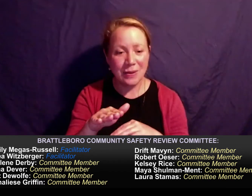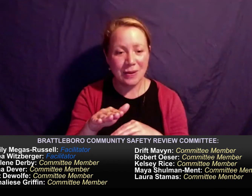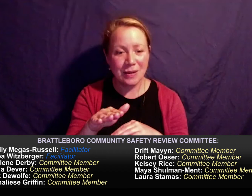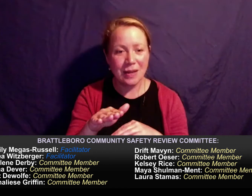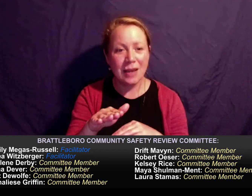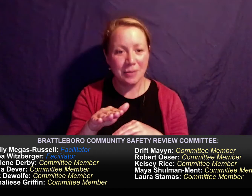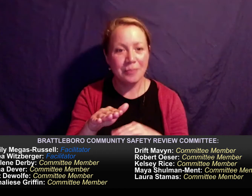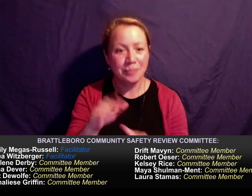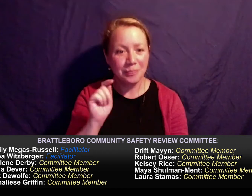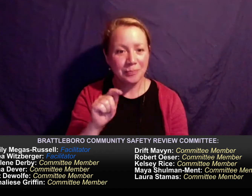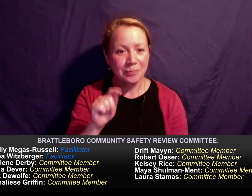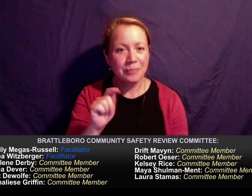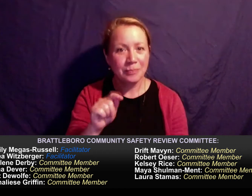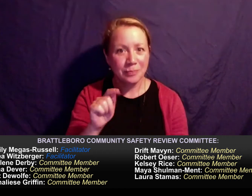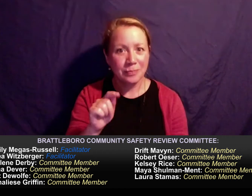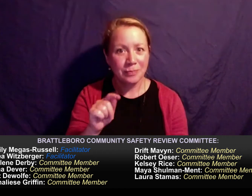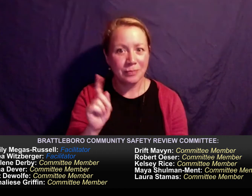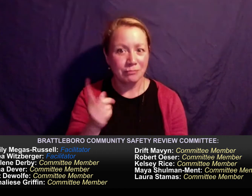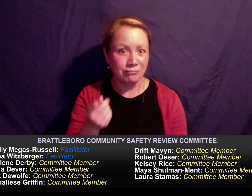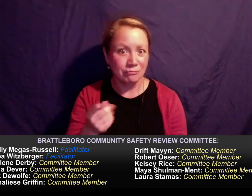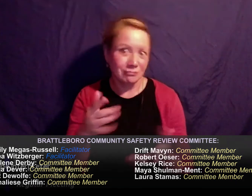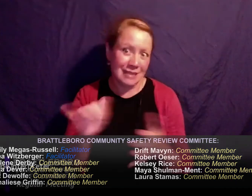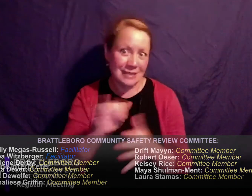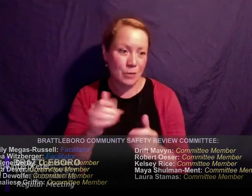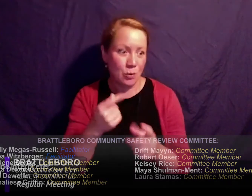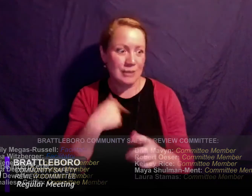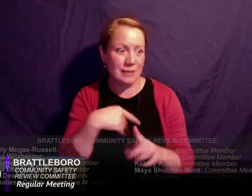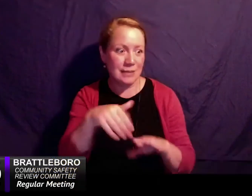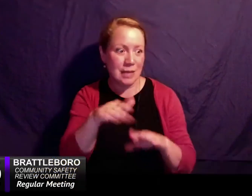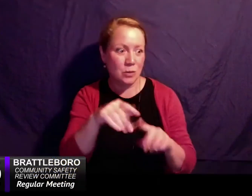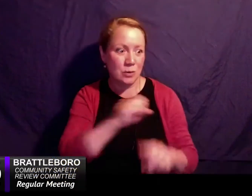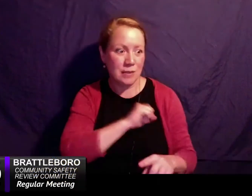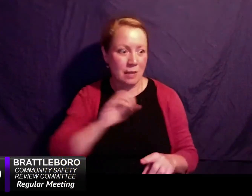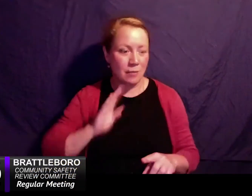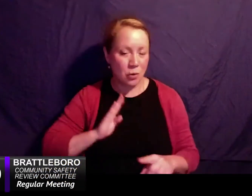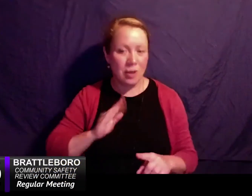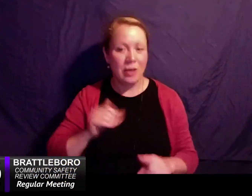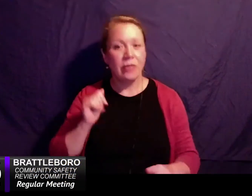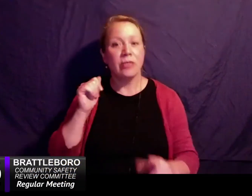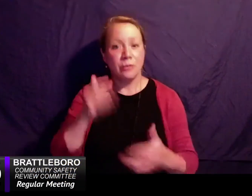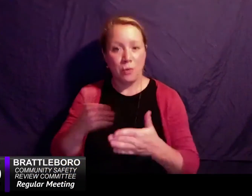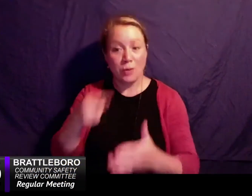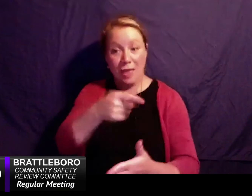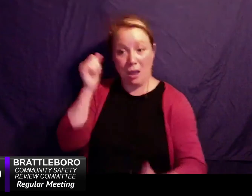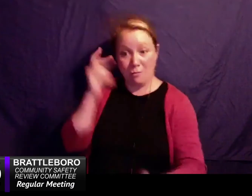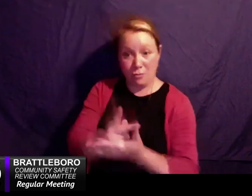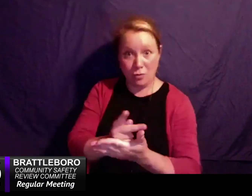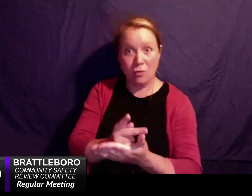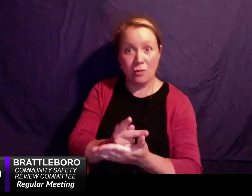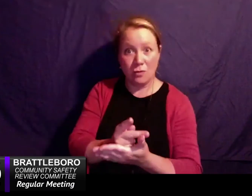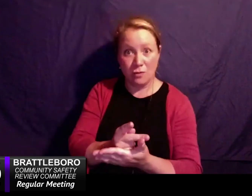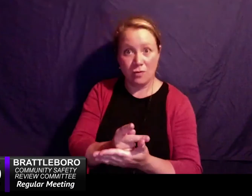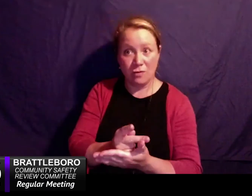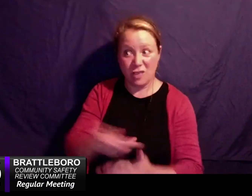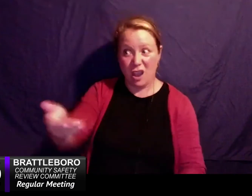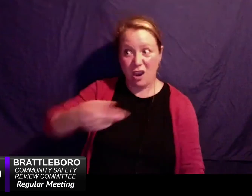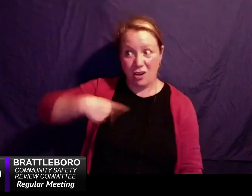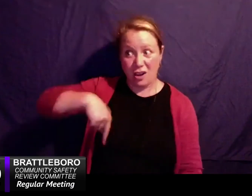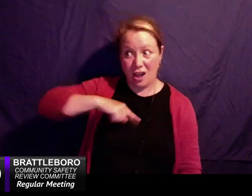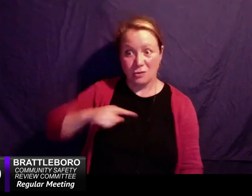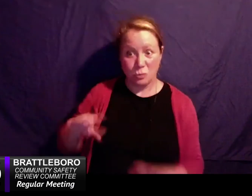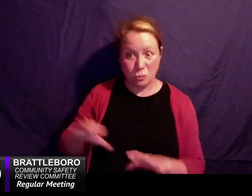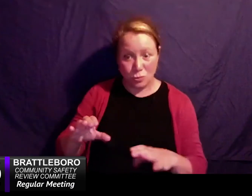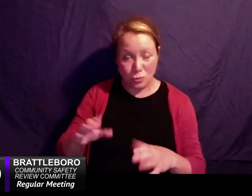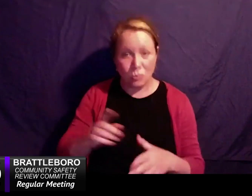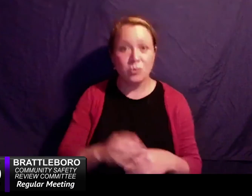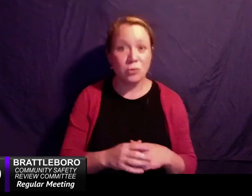what we sent to the select board, which was, the approved proposal that they hired us to do in an